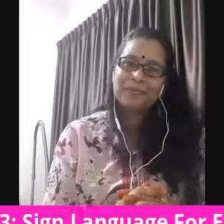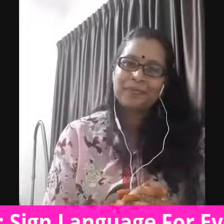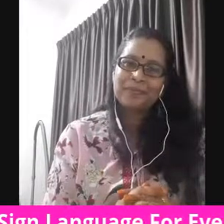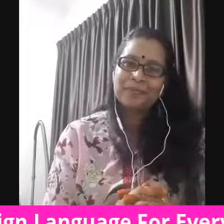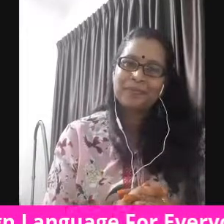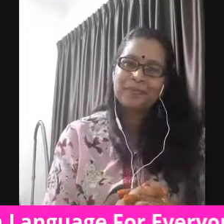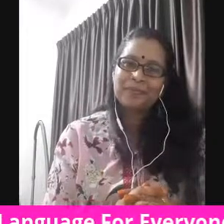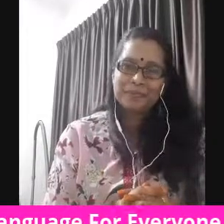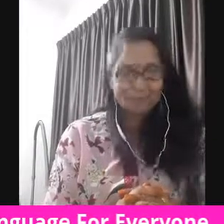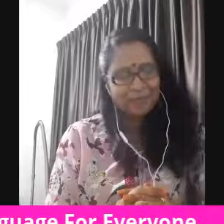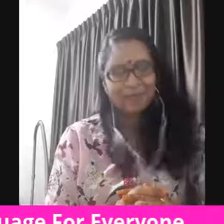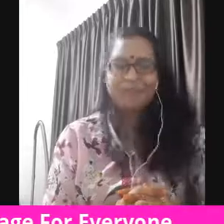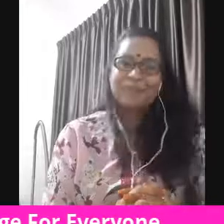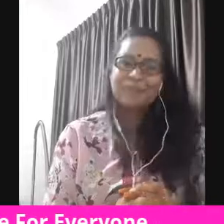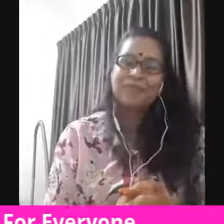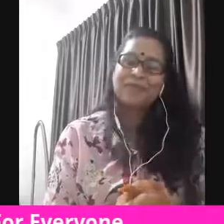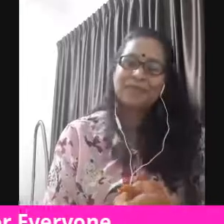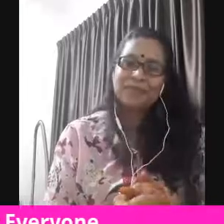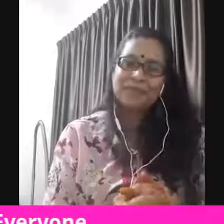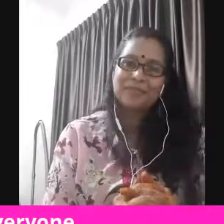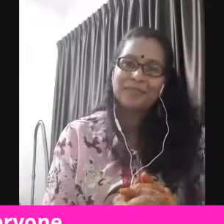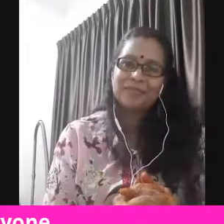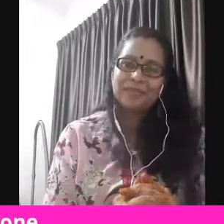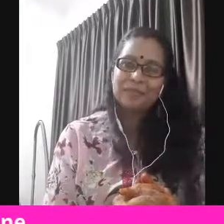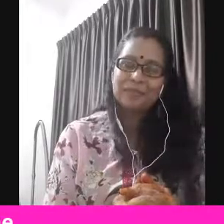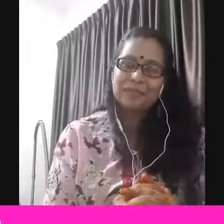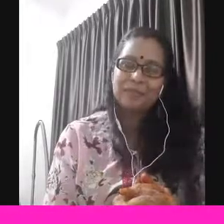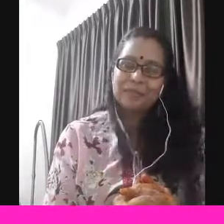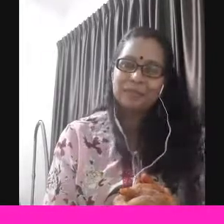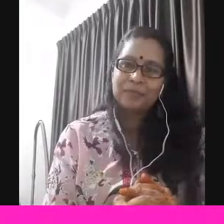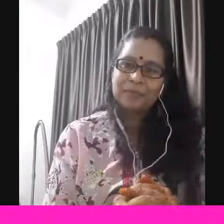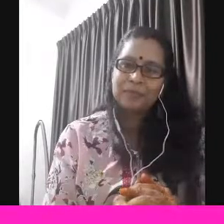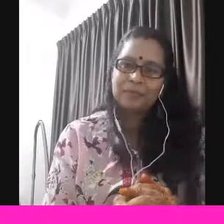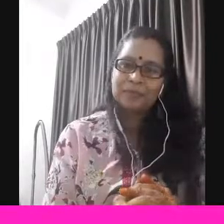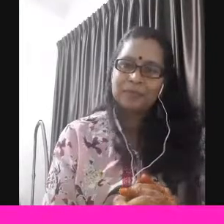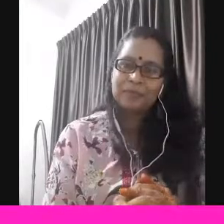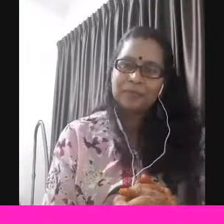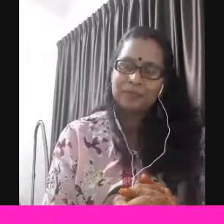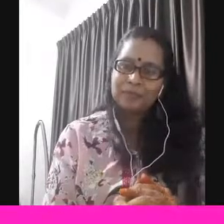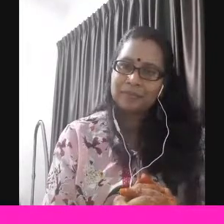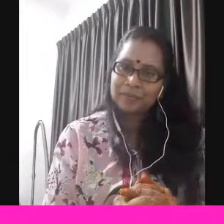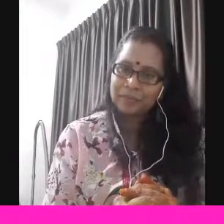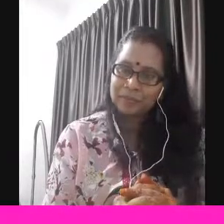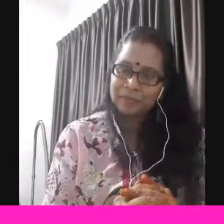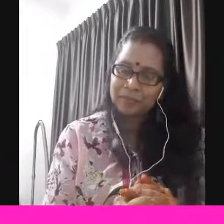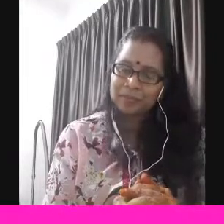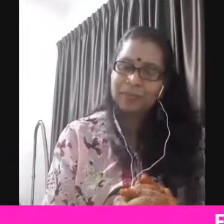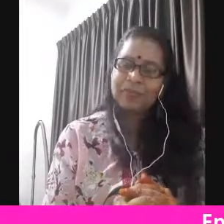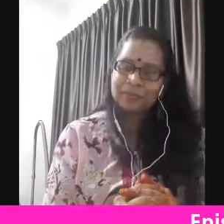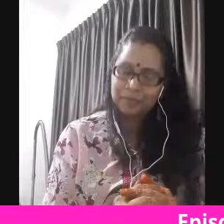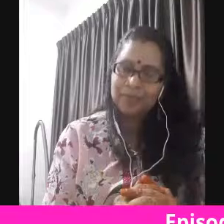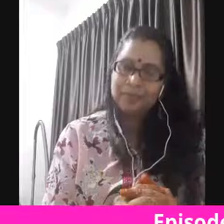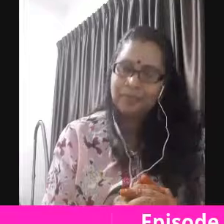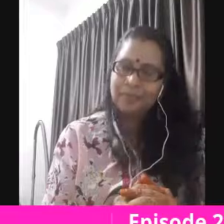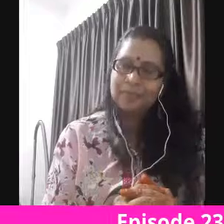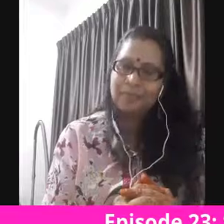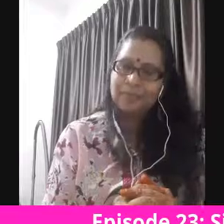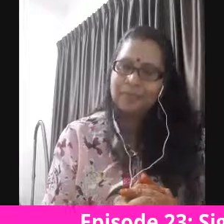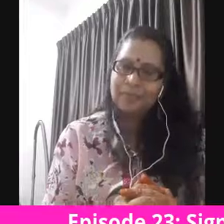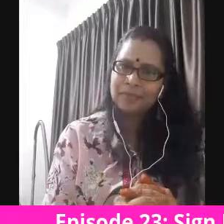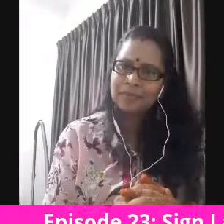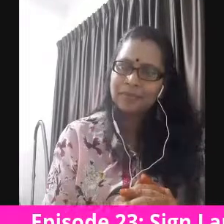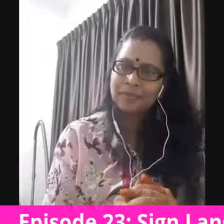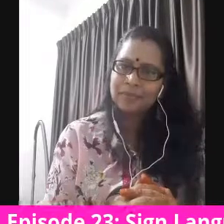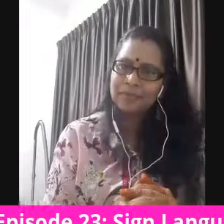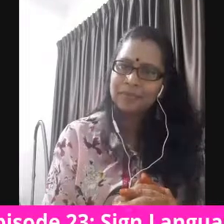Final question. So, since you also had studied sign language, teacher, I just want to ask: is there